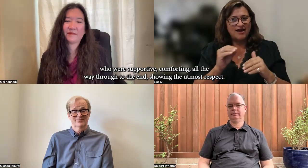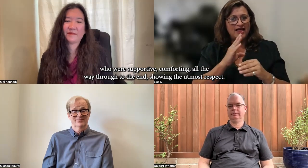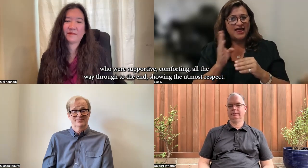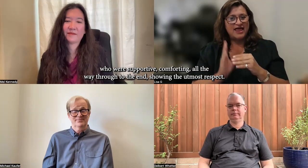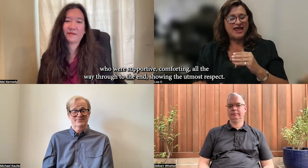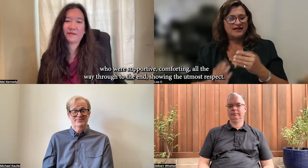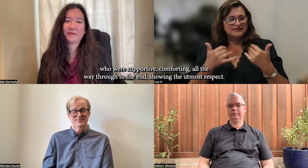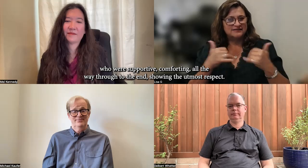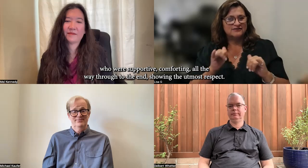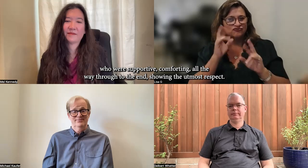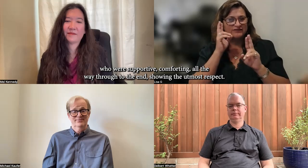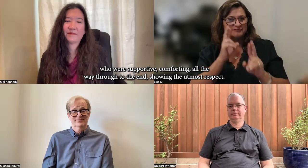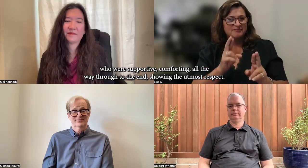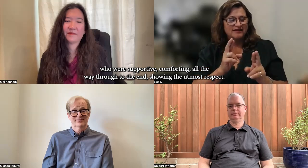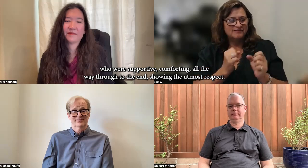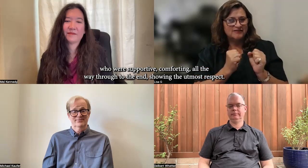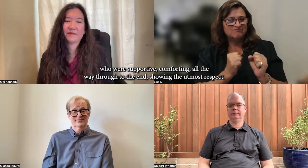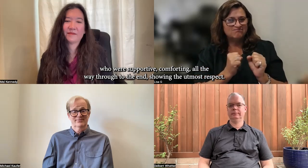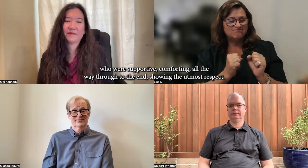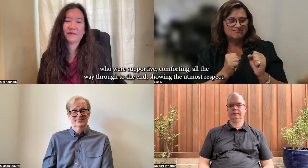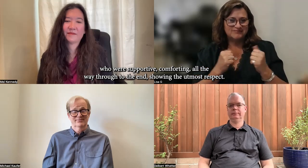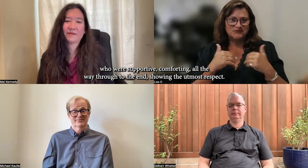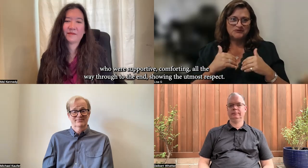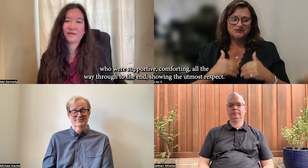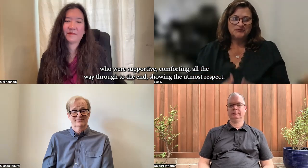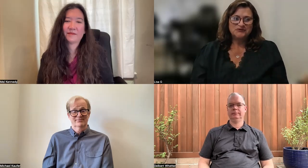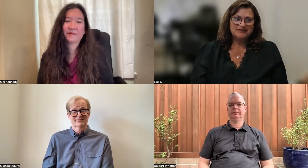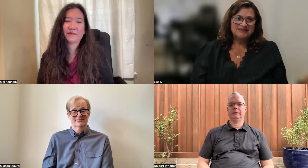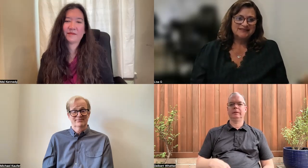way through to the end, showing the utmost respect.